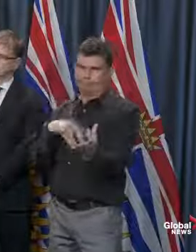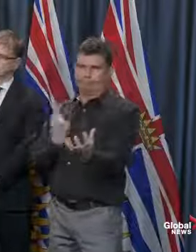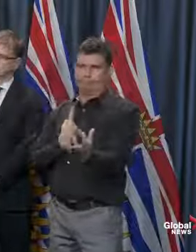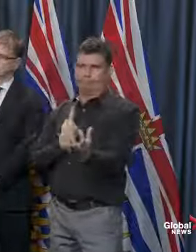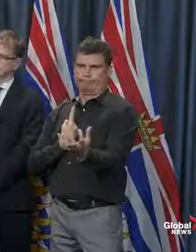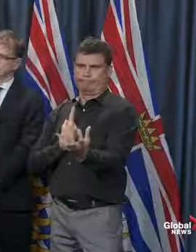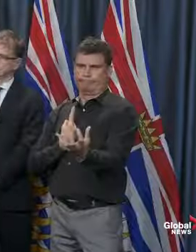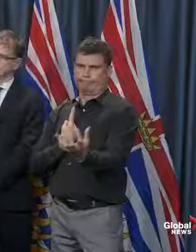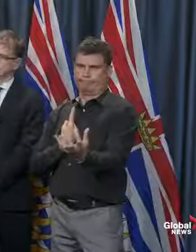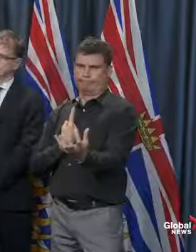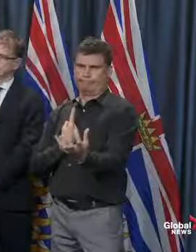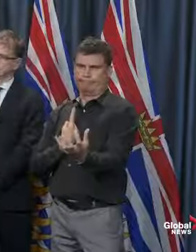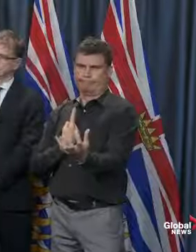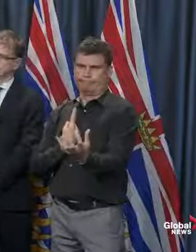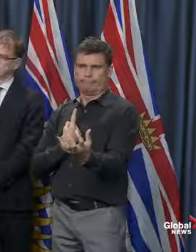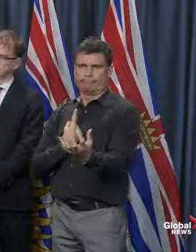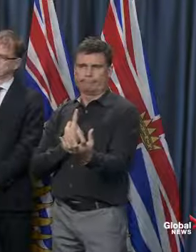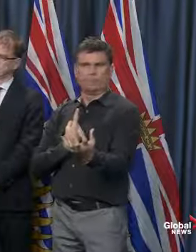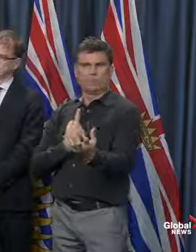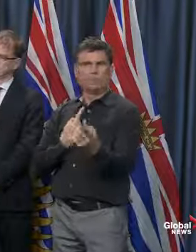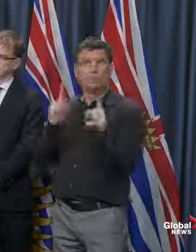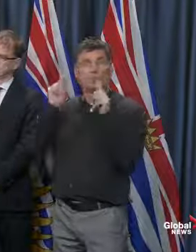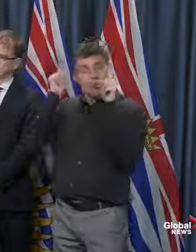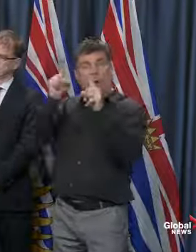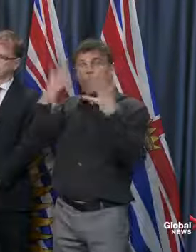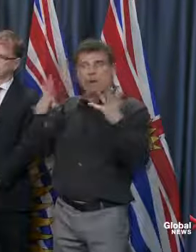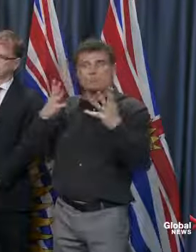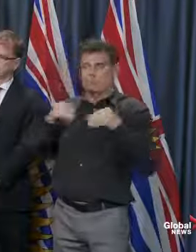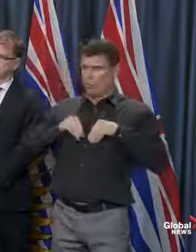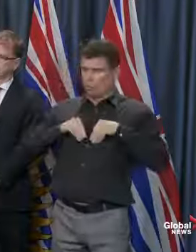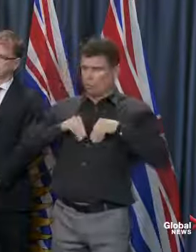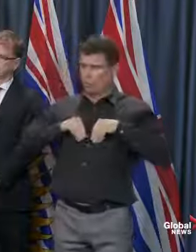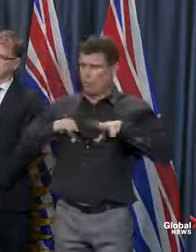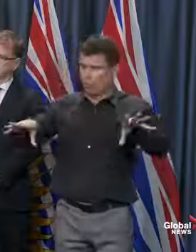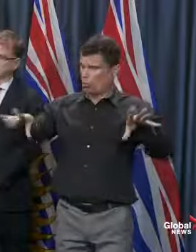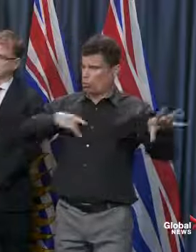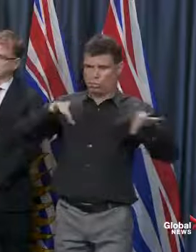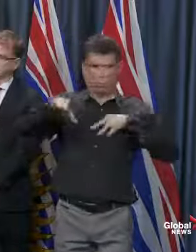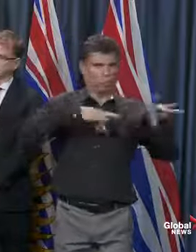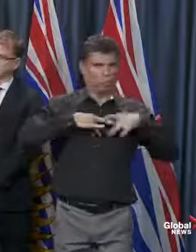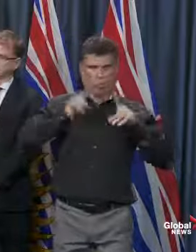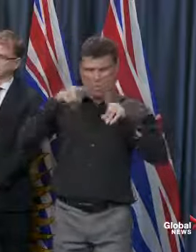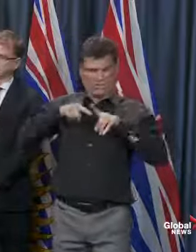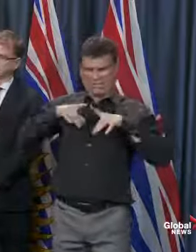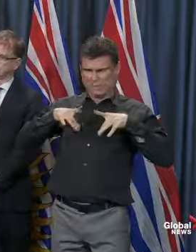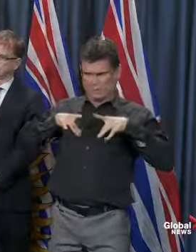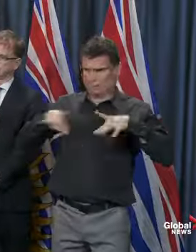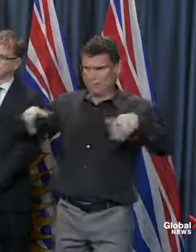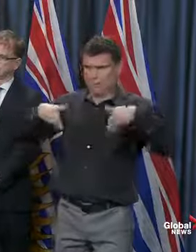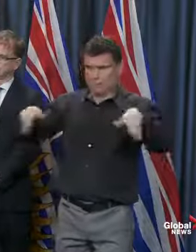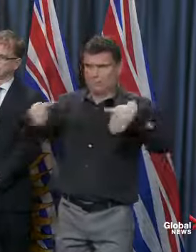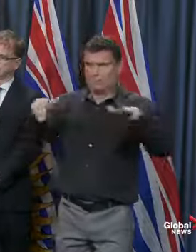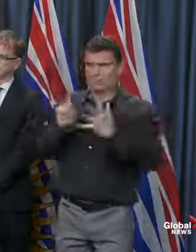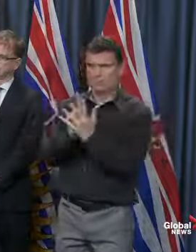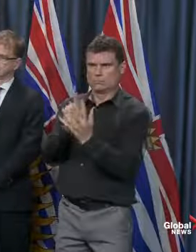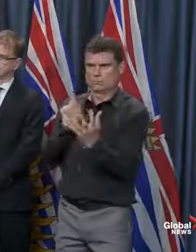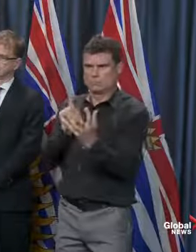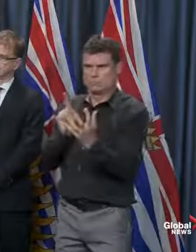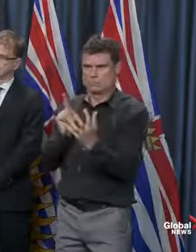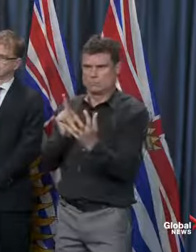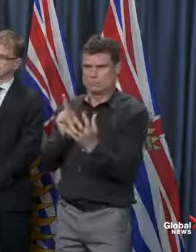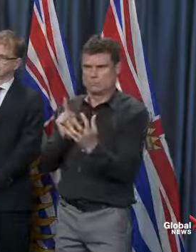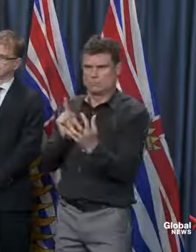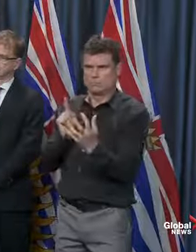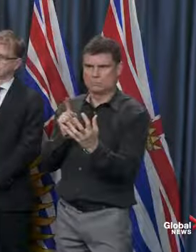to stop the transmission of this virus, we can flatten that curve and we can manage. So that's why we're taking